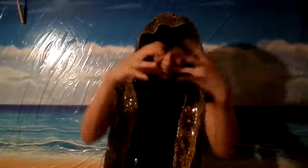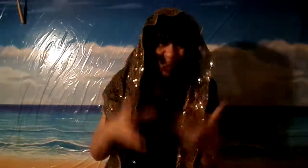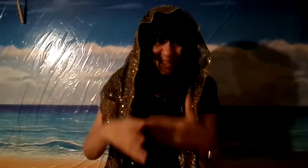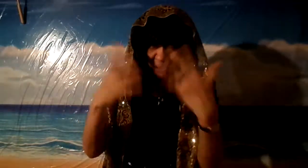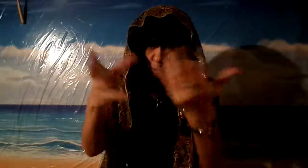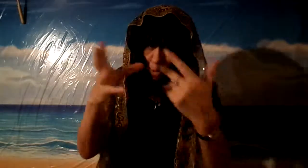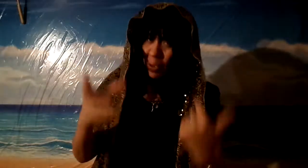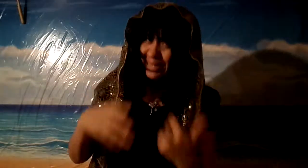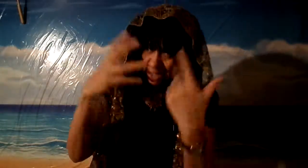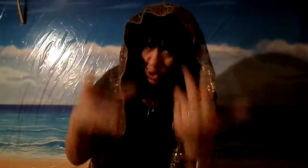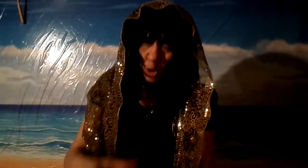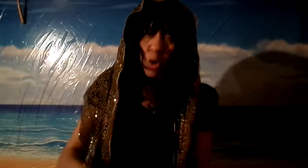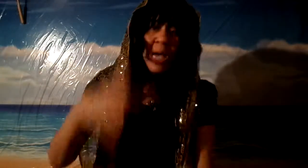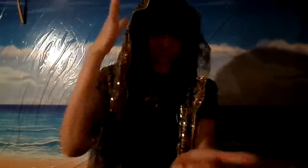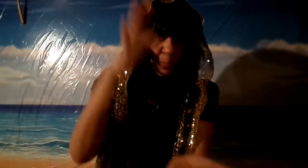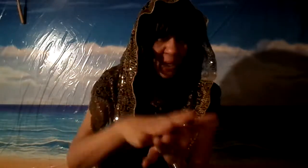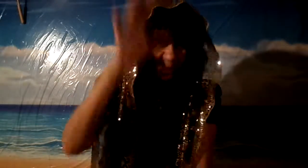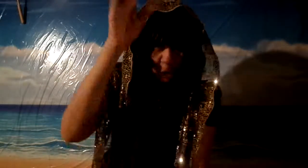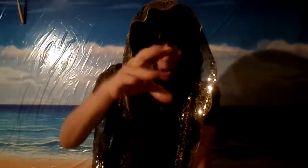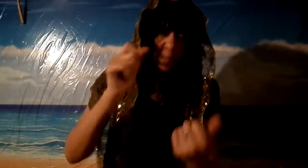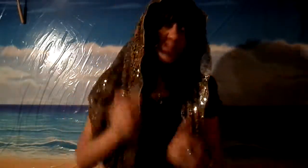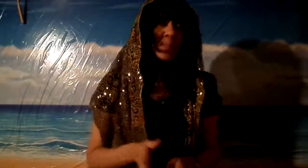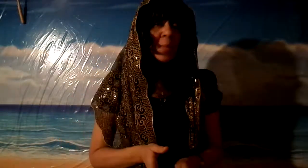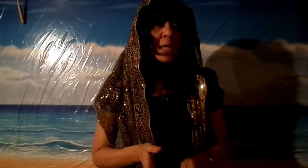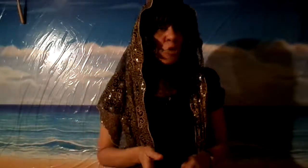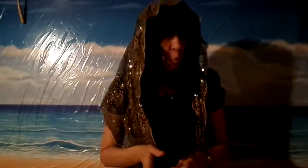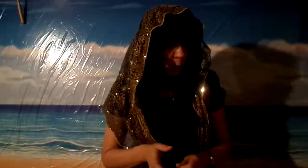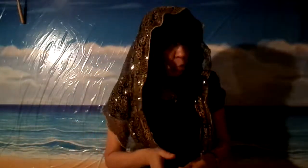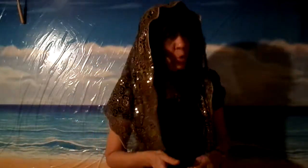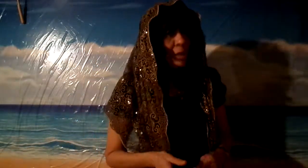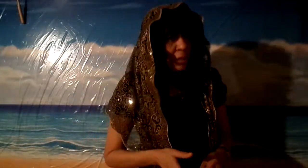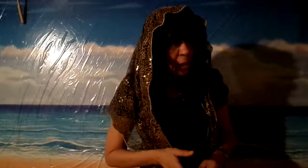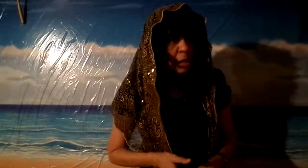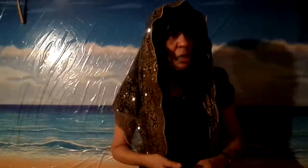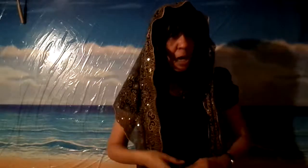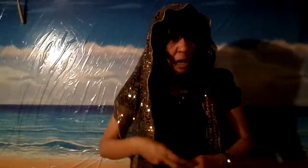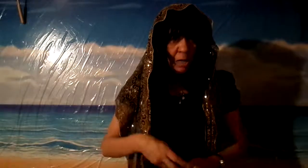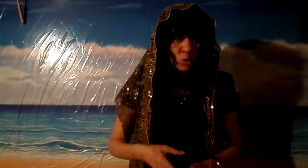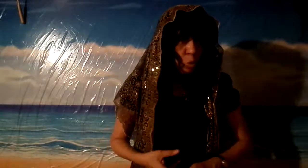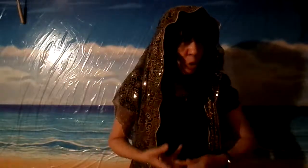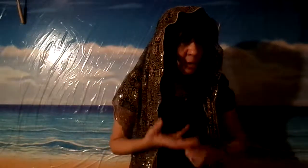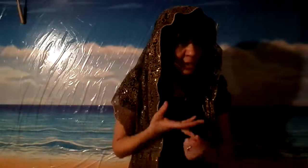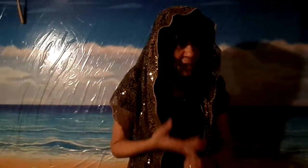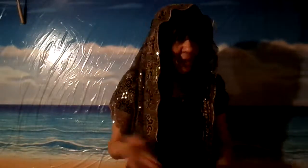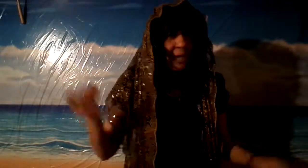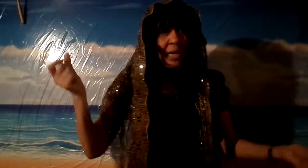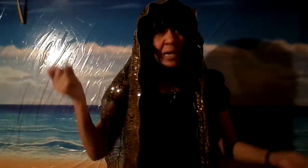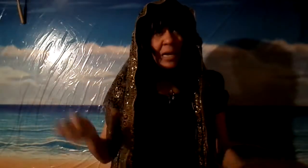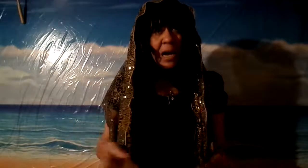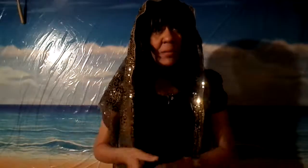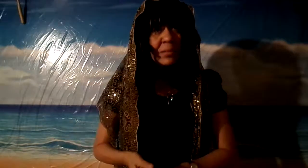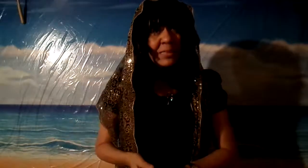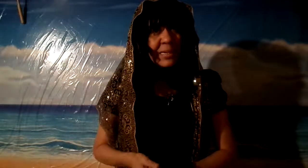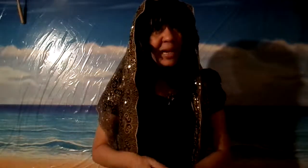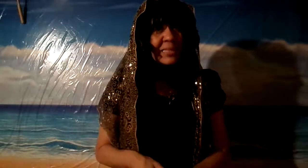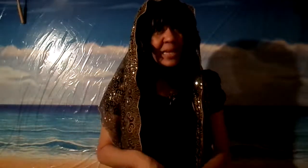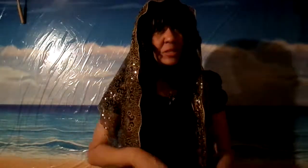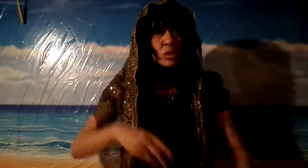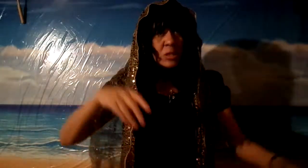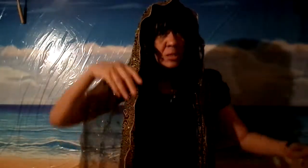is the only one can show you speak in tongue. So when you need to take God take